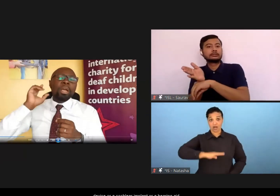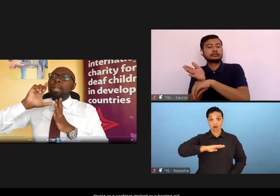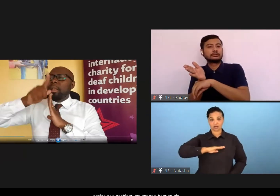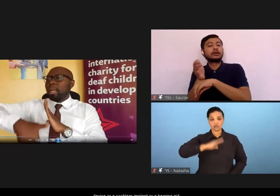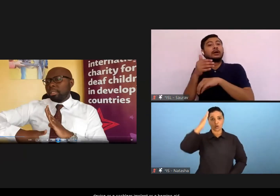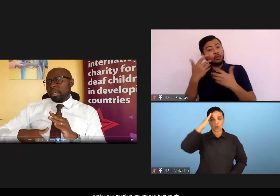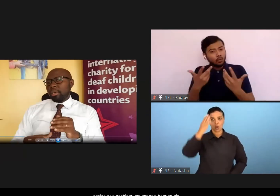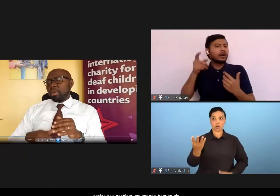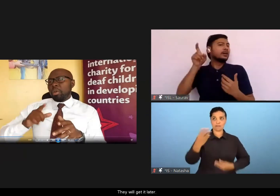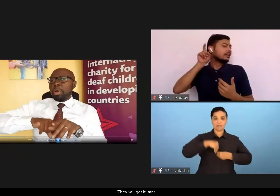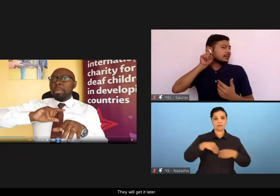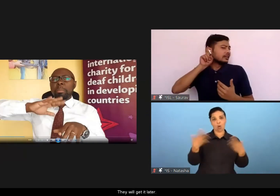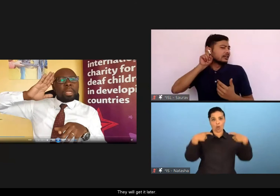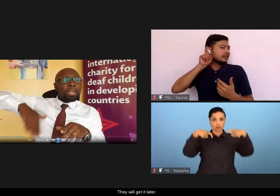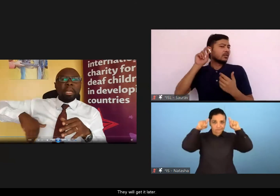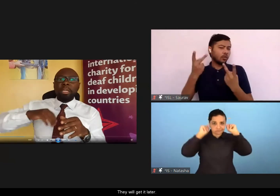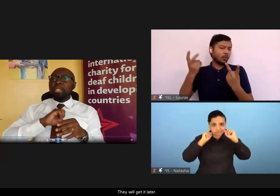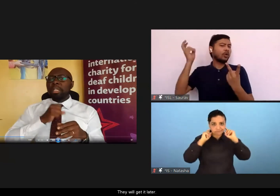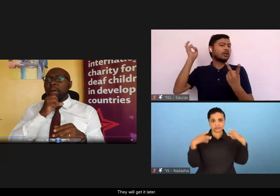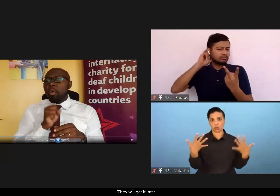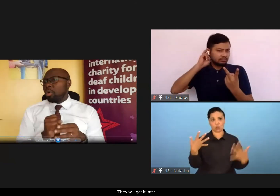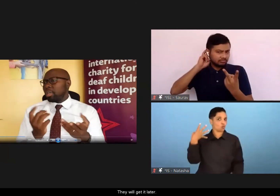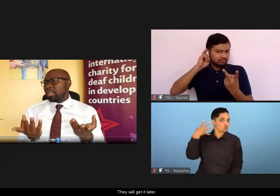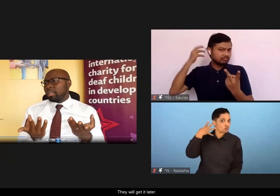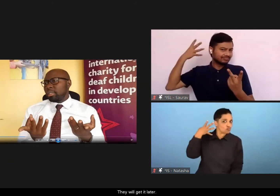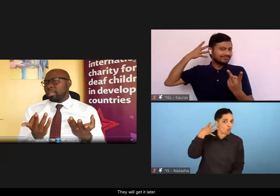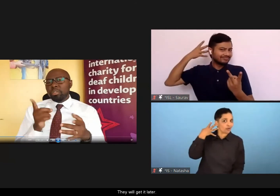device, or like a cochlear implant or a hearing aid? They'll get it later,